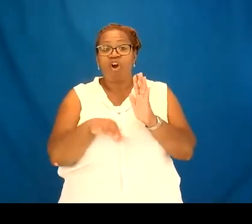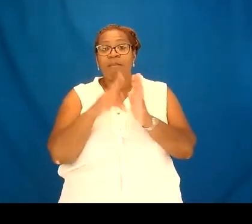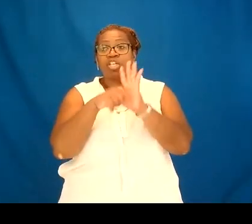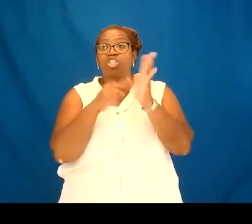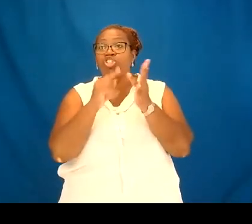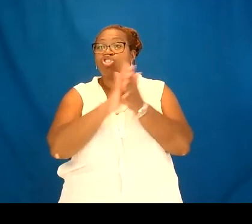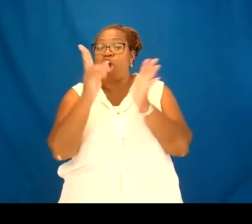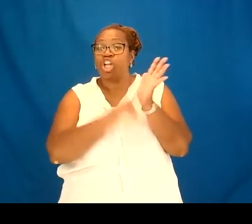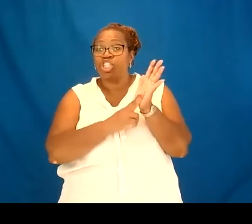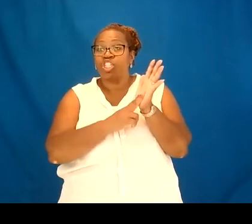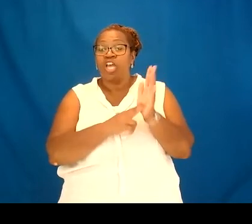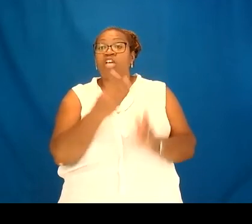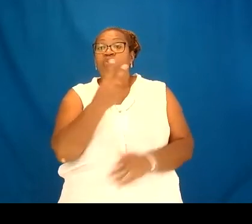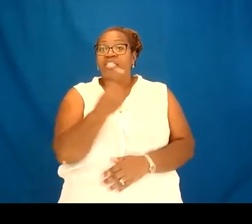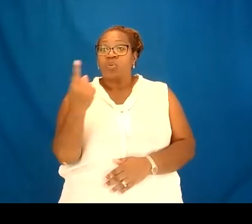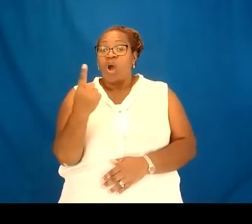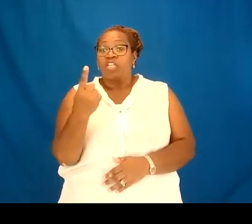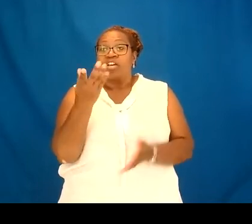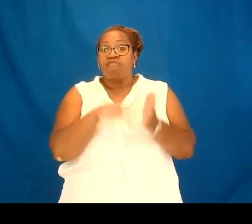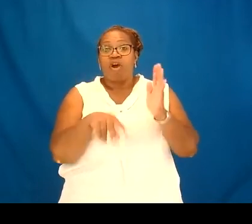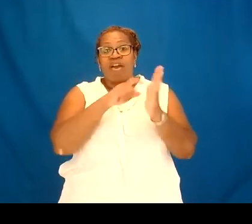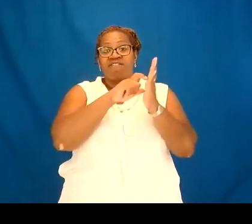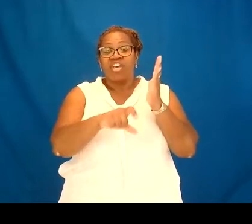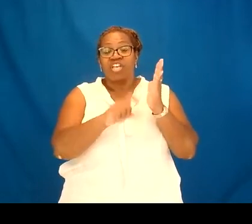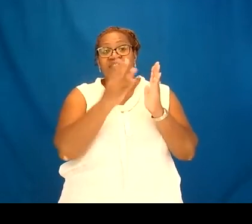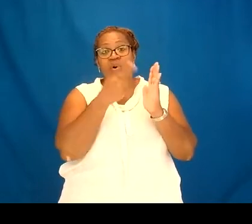21 and from verse 4 through to 19.